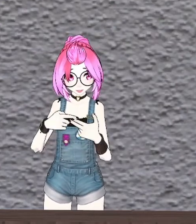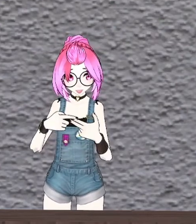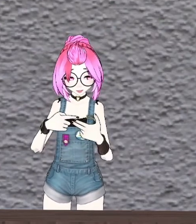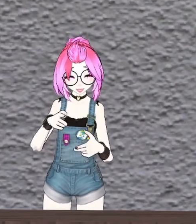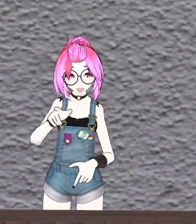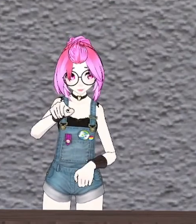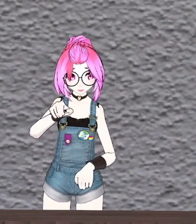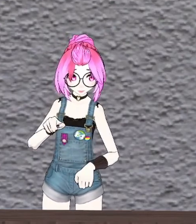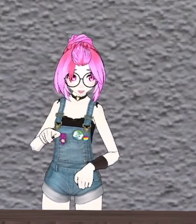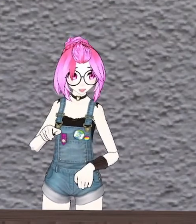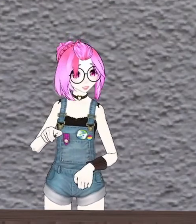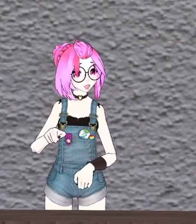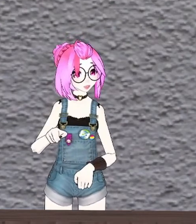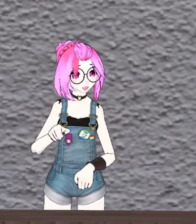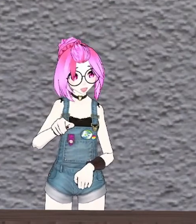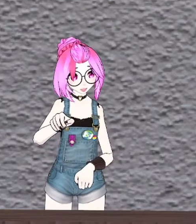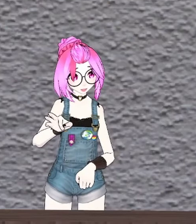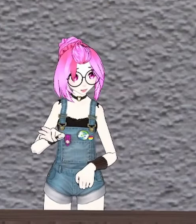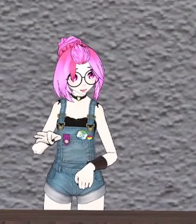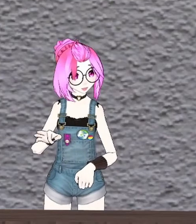Second sign, you just swipe in your card.